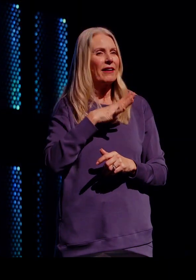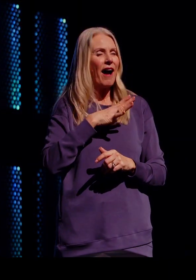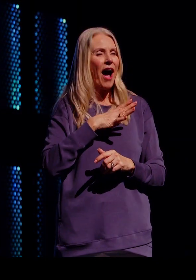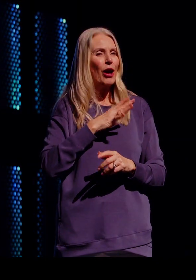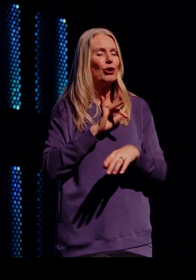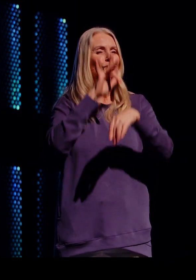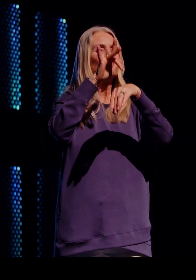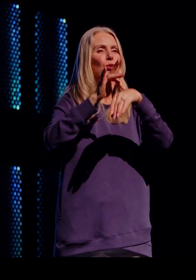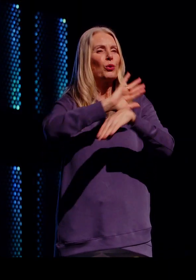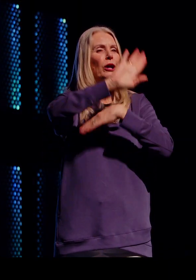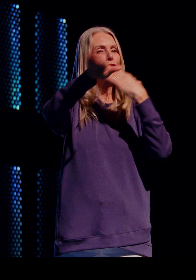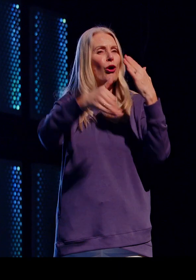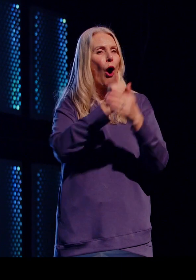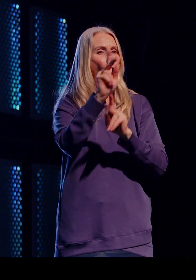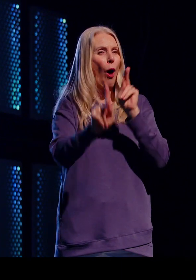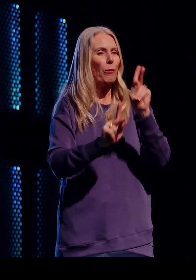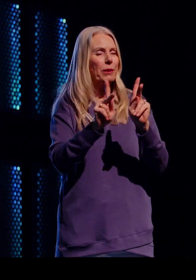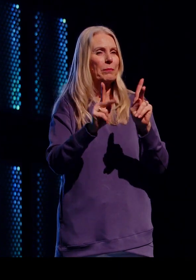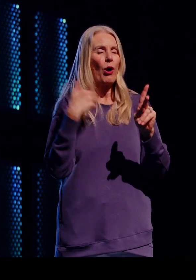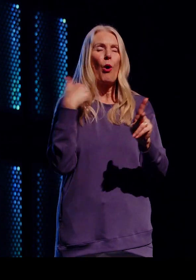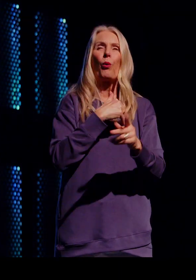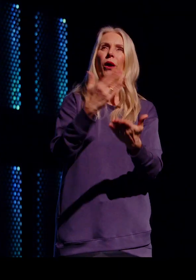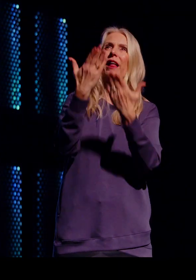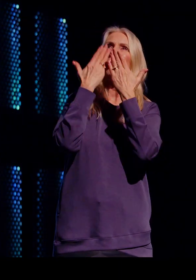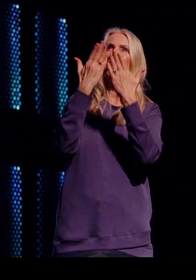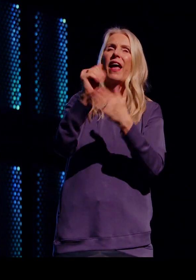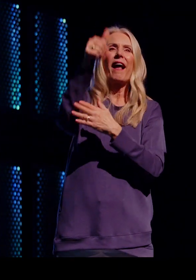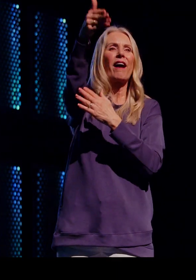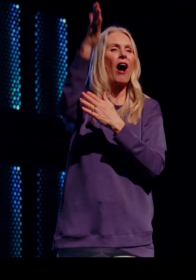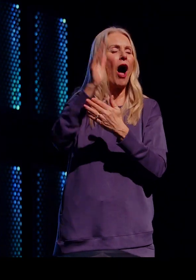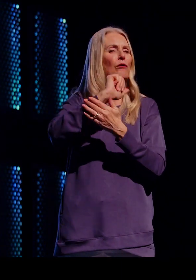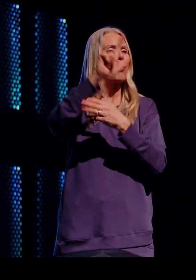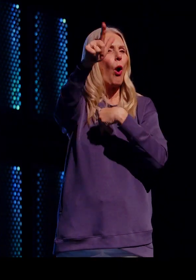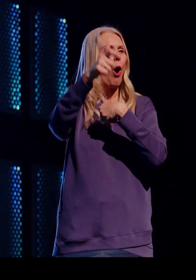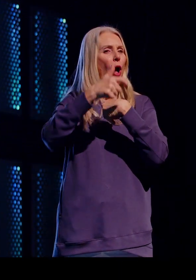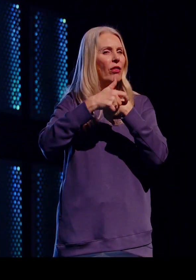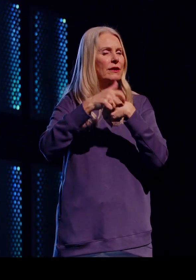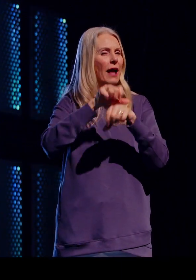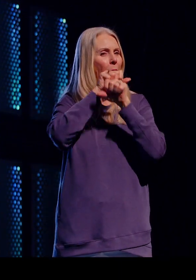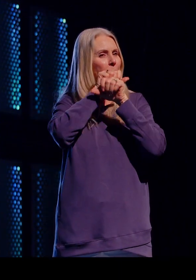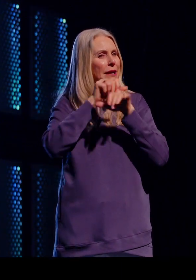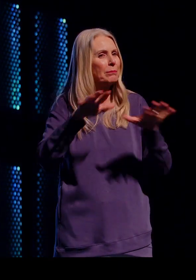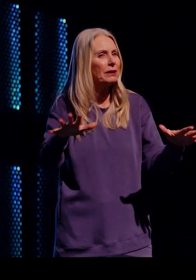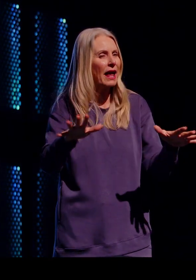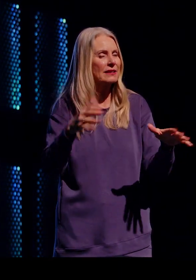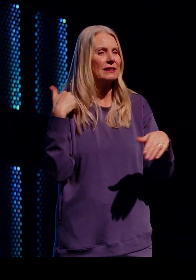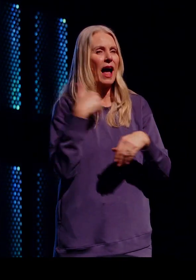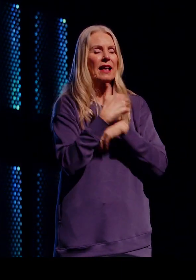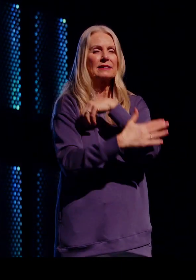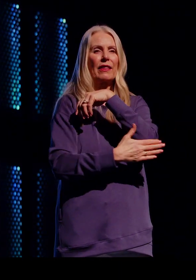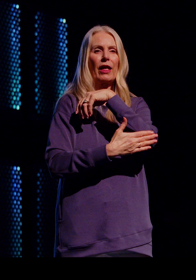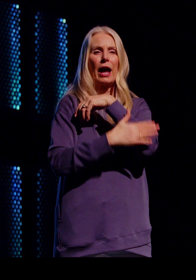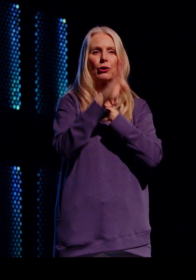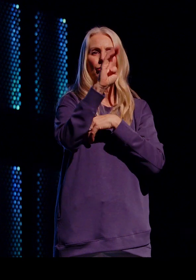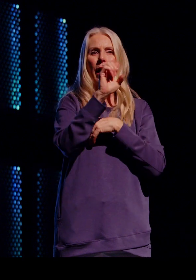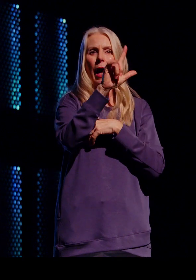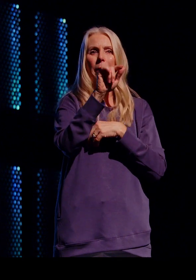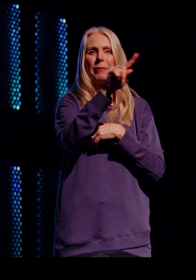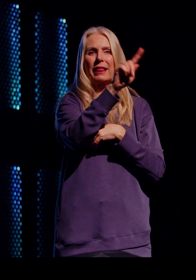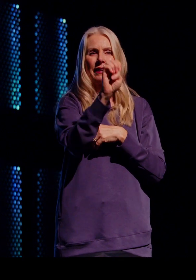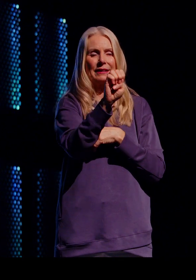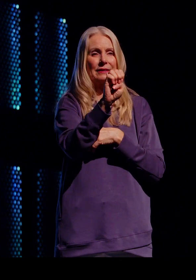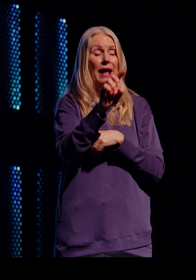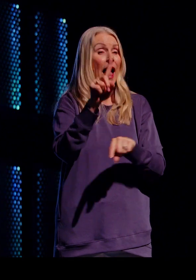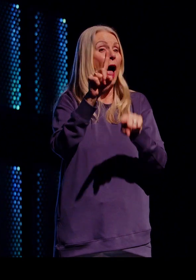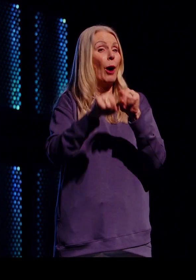people. We thank God for all the time that he blessed us with in the country of Belize, and we cannot wait